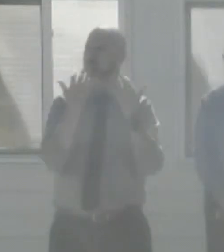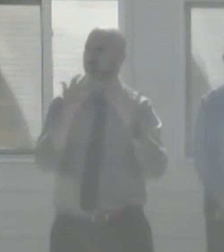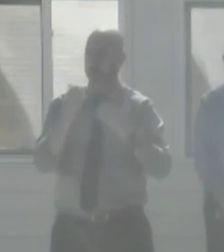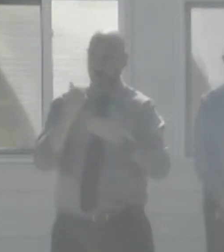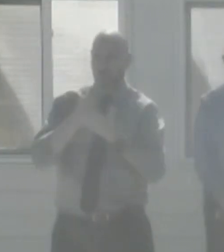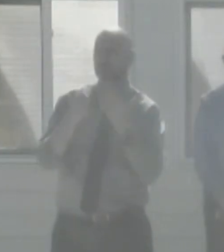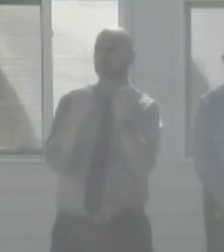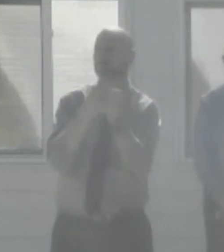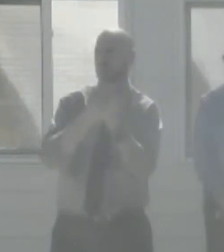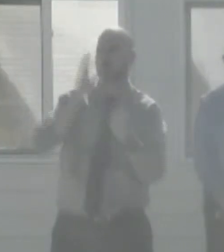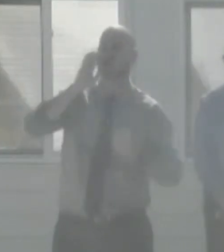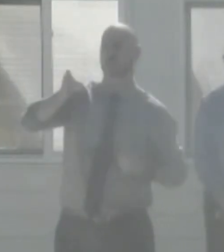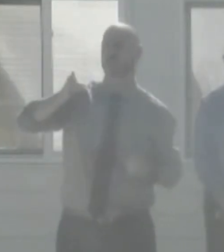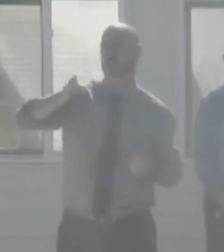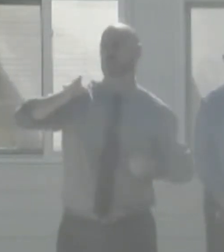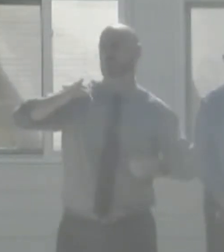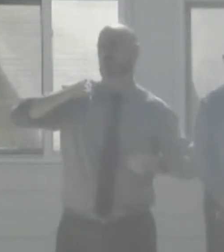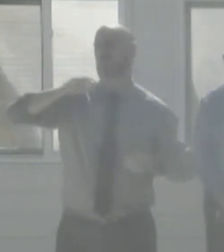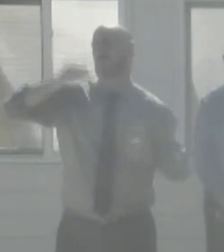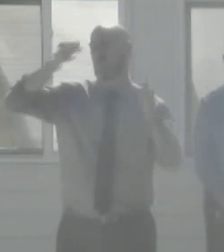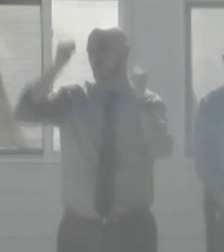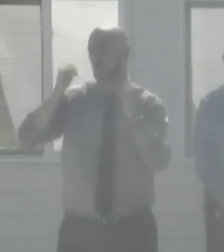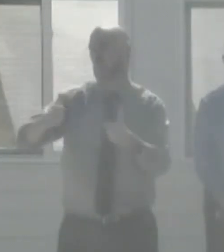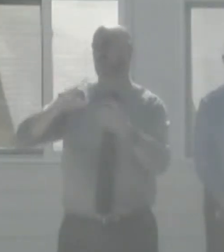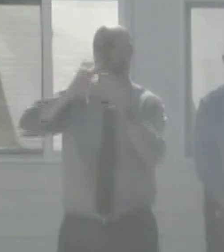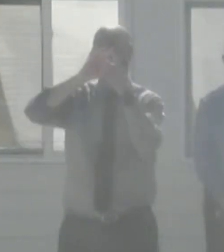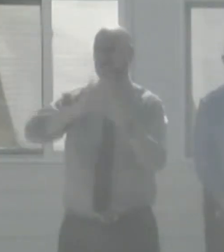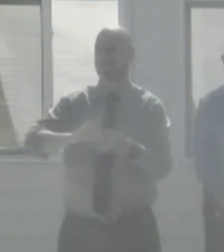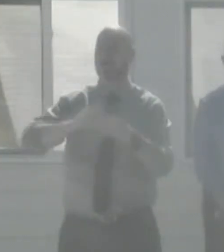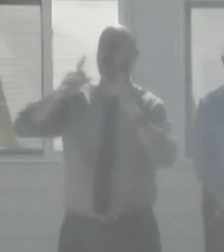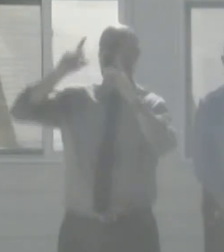storms. They're all plugged into Hope Florida. So you can call